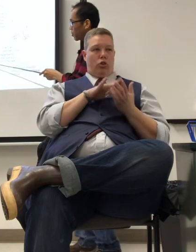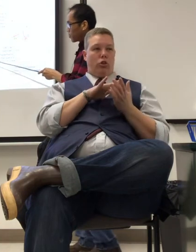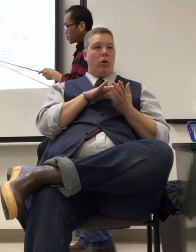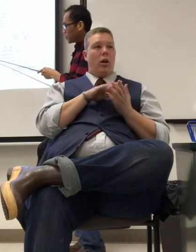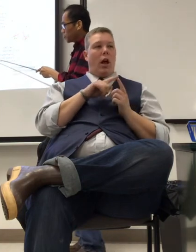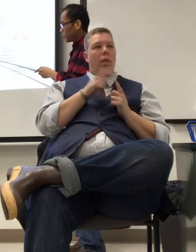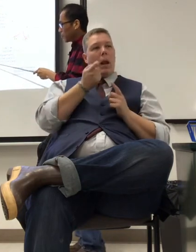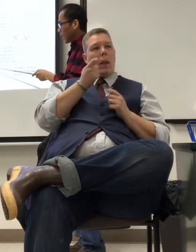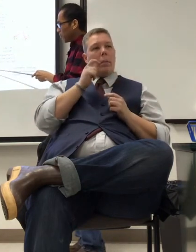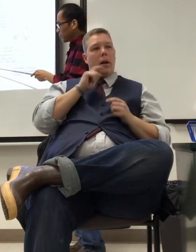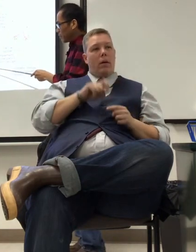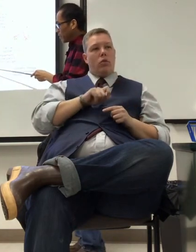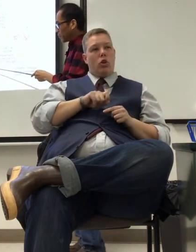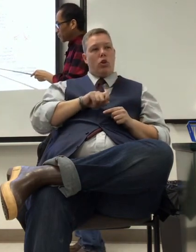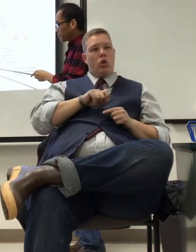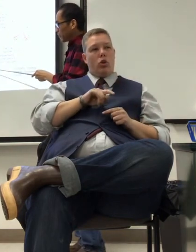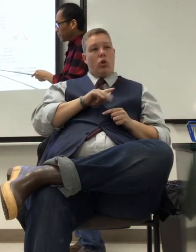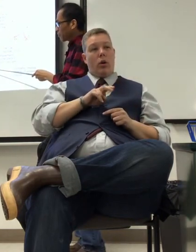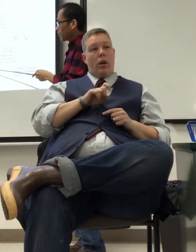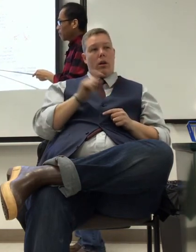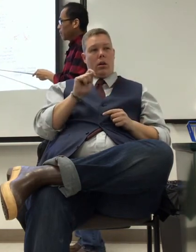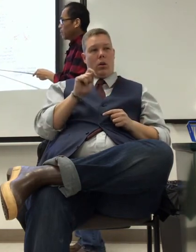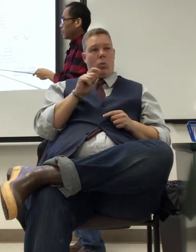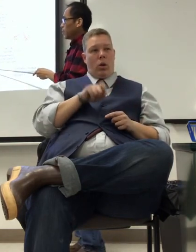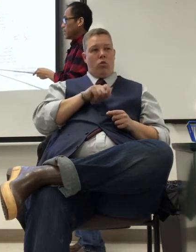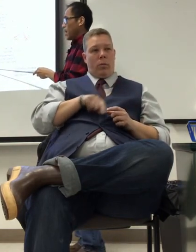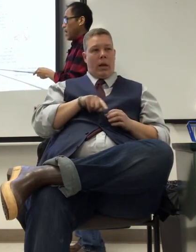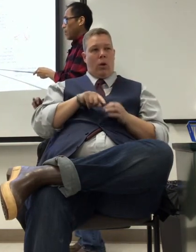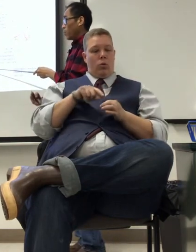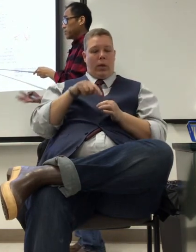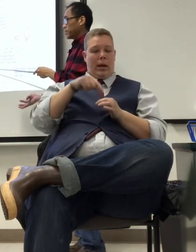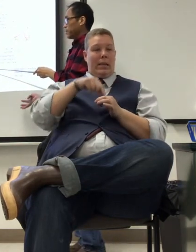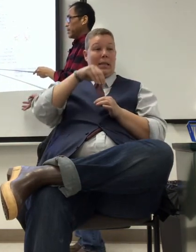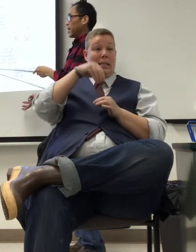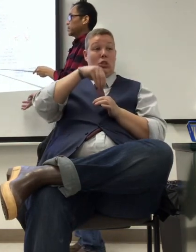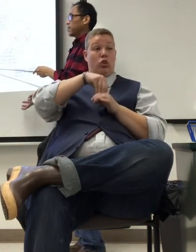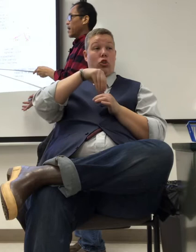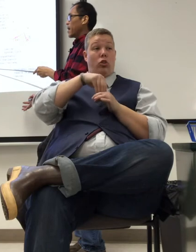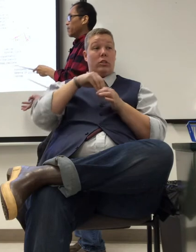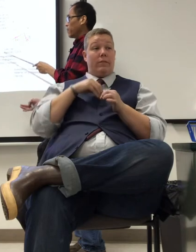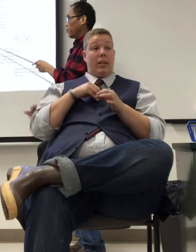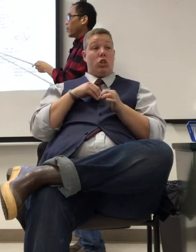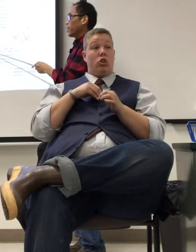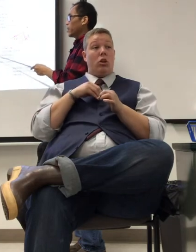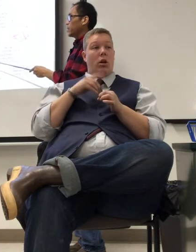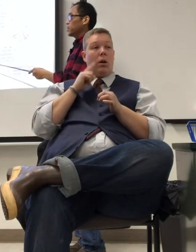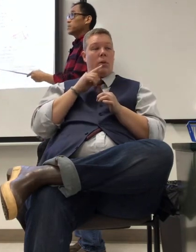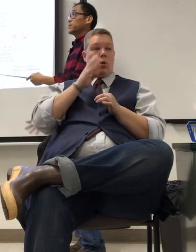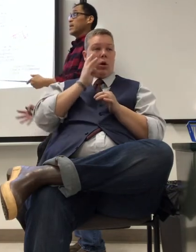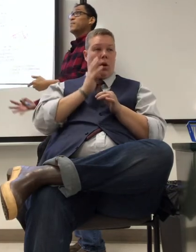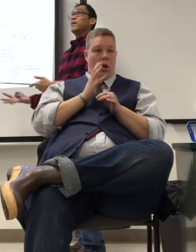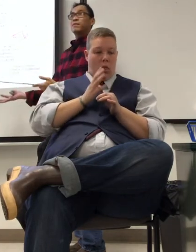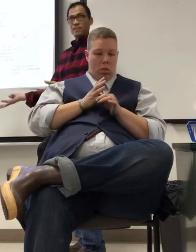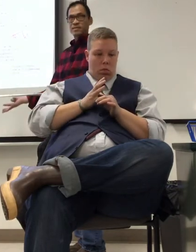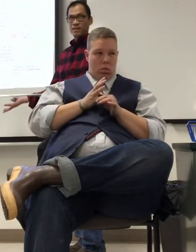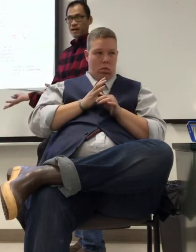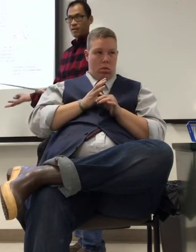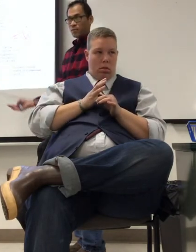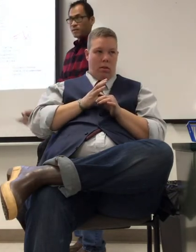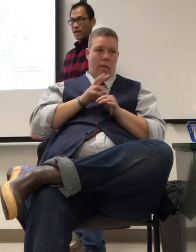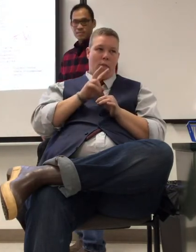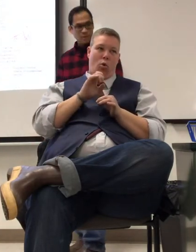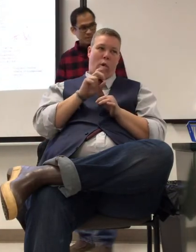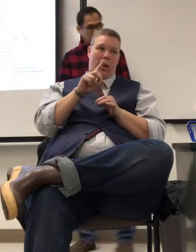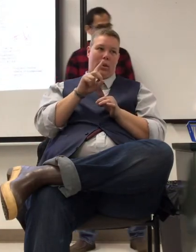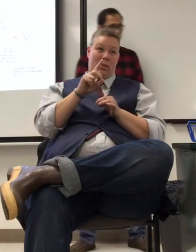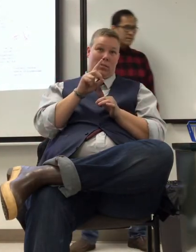bit of urine will start to dribble down to the internal sphincter. And once it gets to that, voiding is imminent. That's kind of